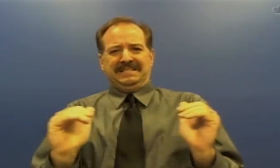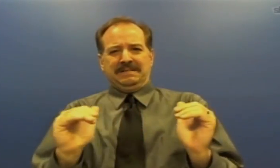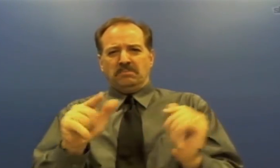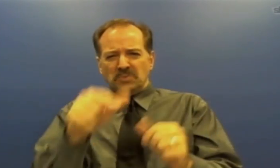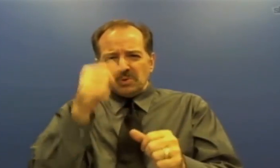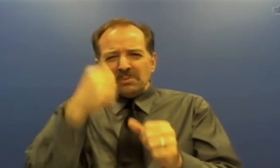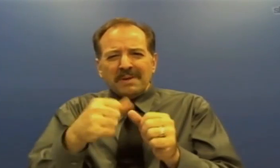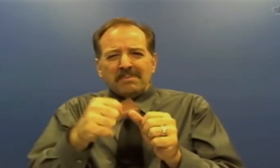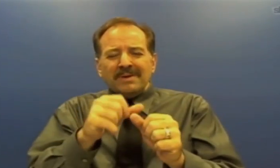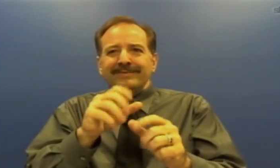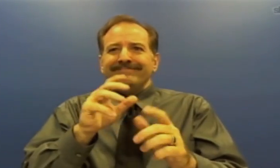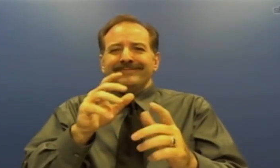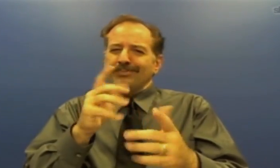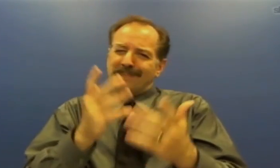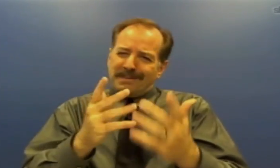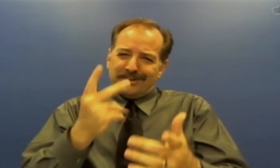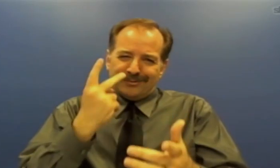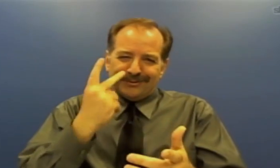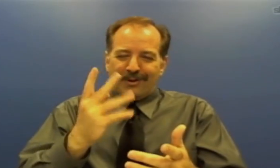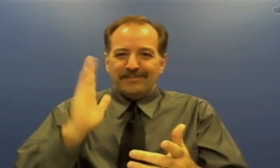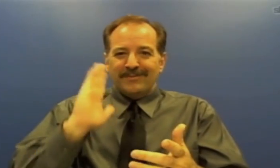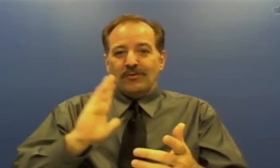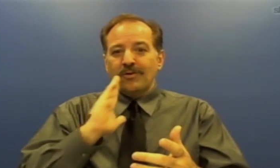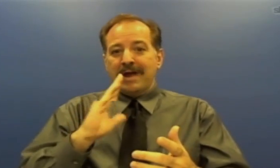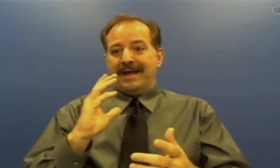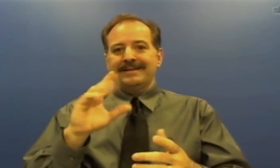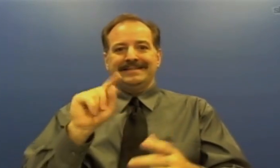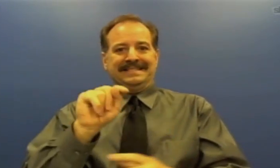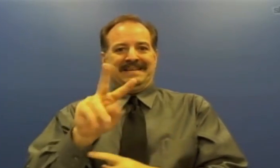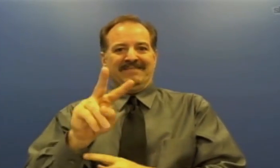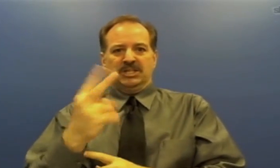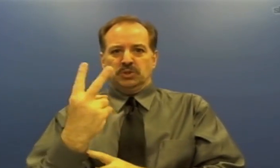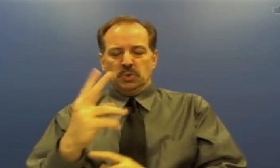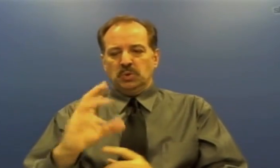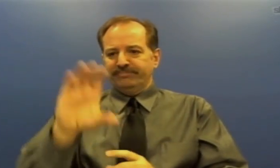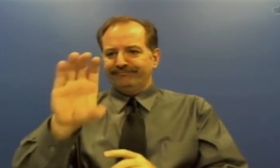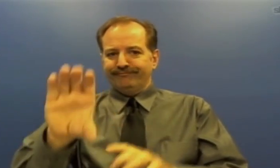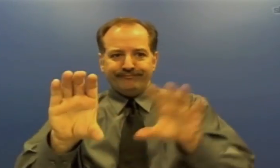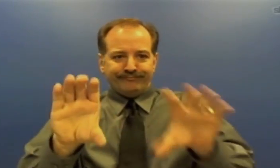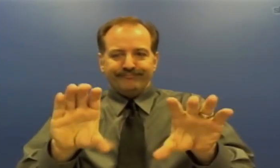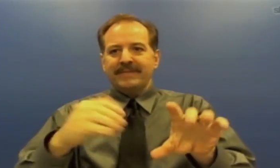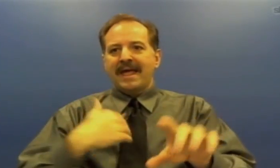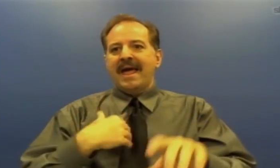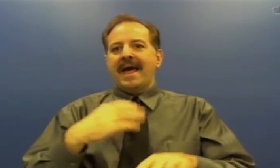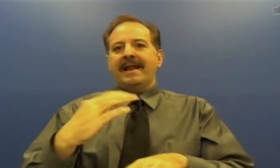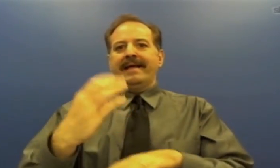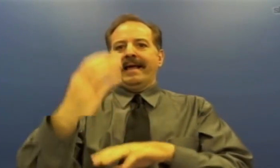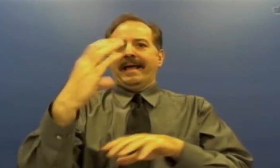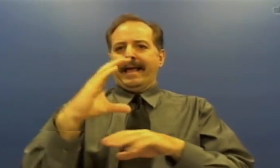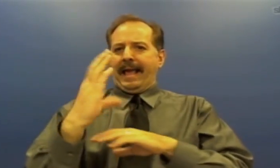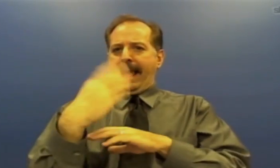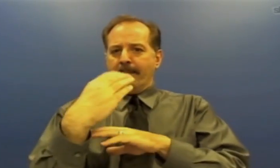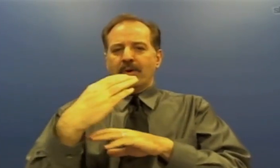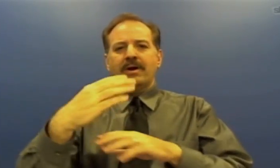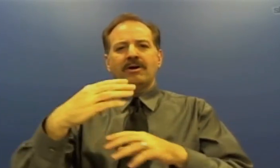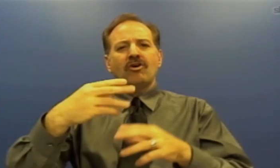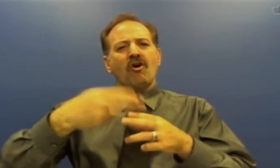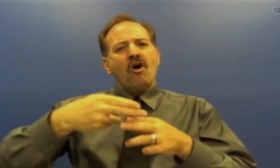video conferences that were set up, and you may remember the systems back in the day. There were 2 television sets seated side by side, and